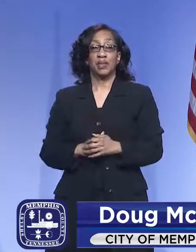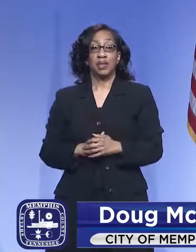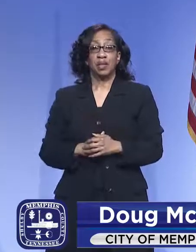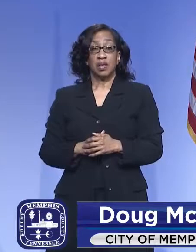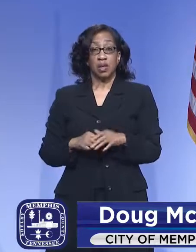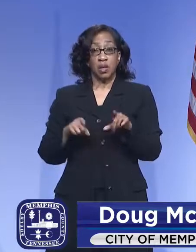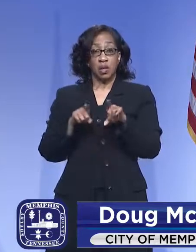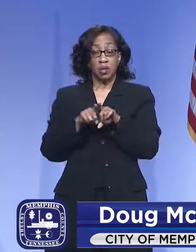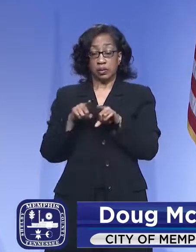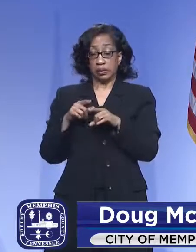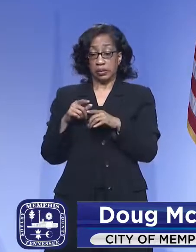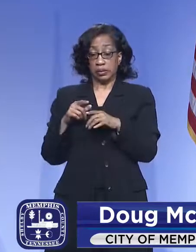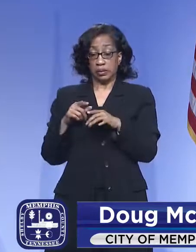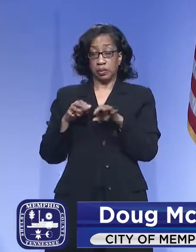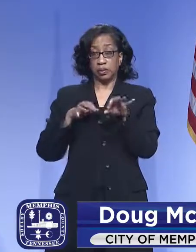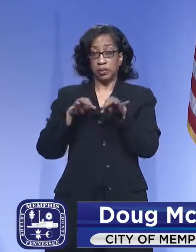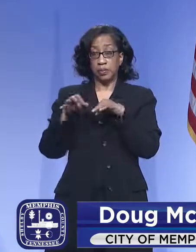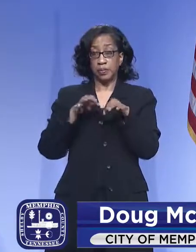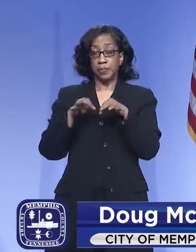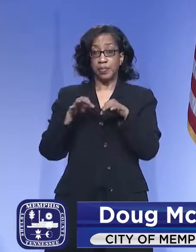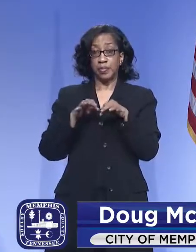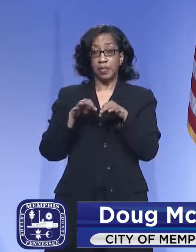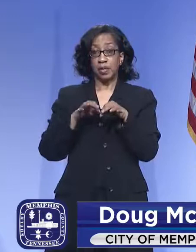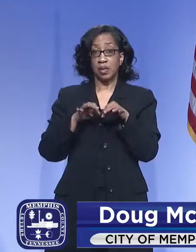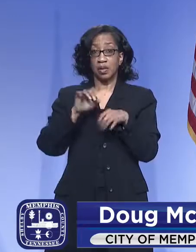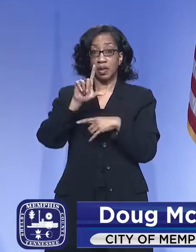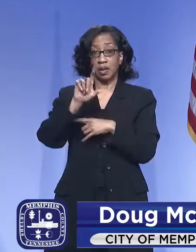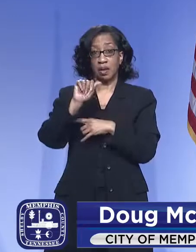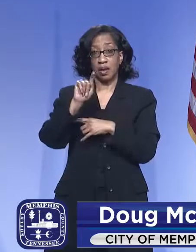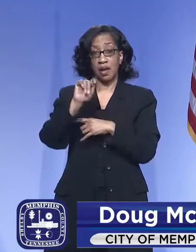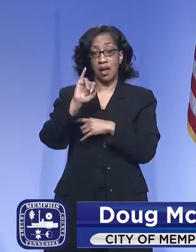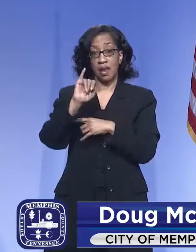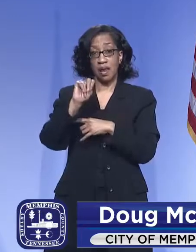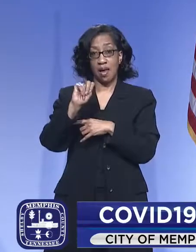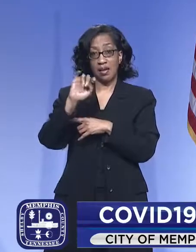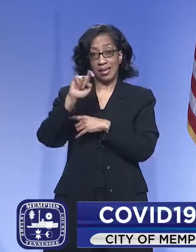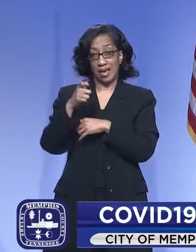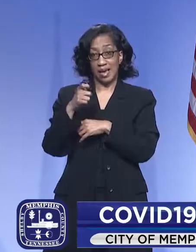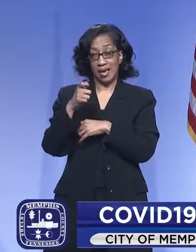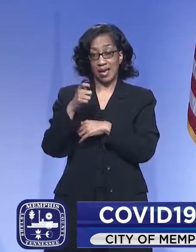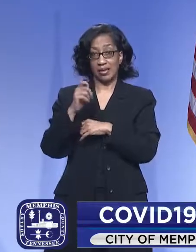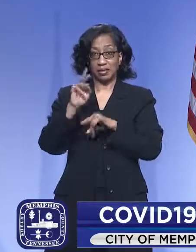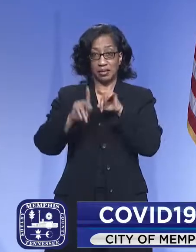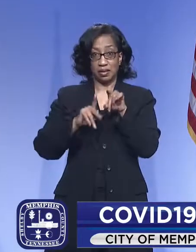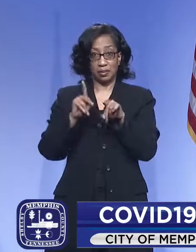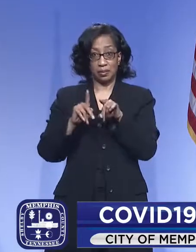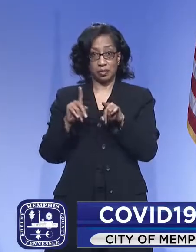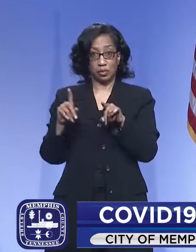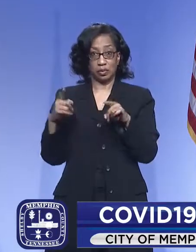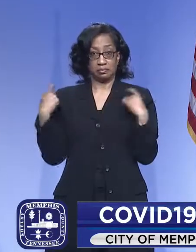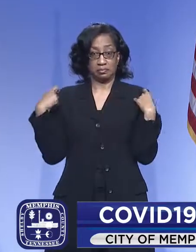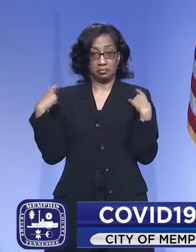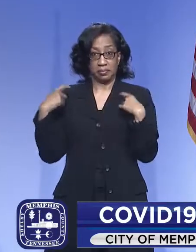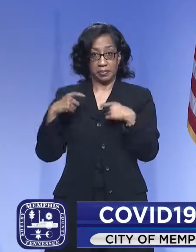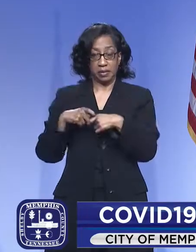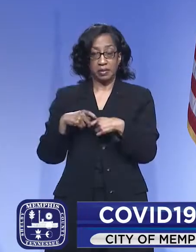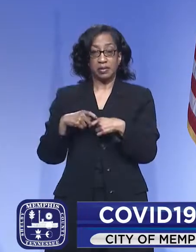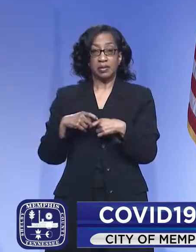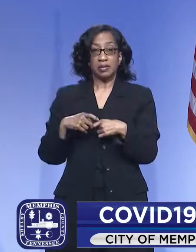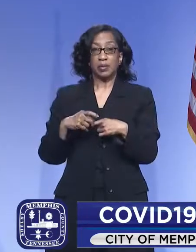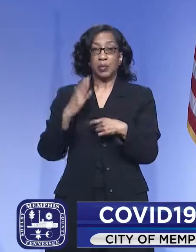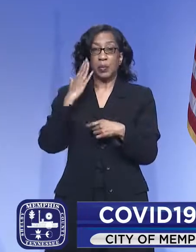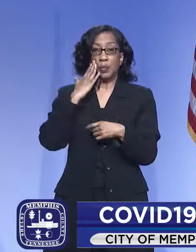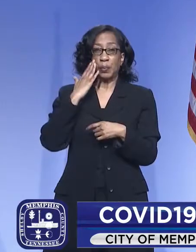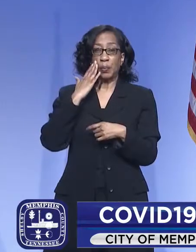up by talking to the Latinx population that we have here. We know that there has